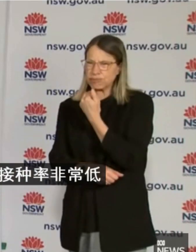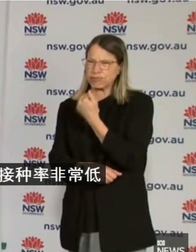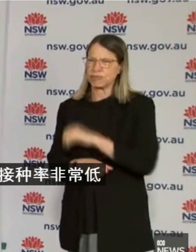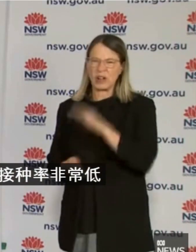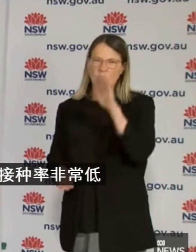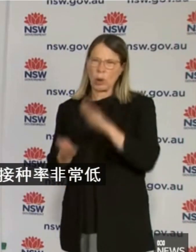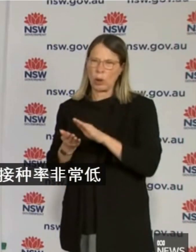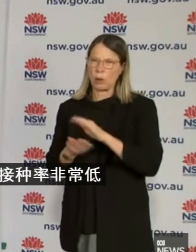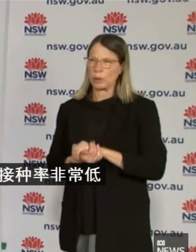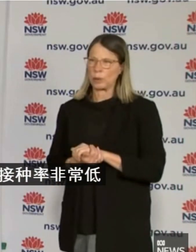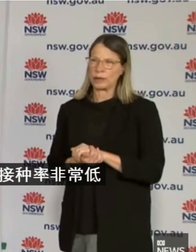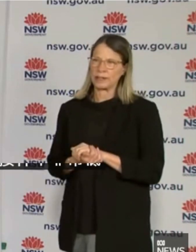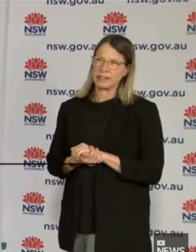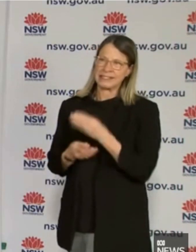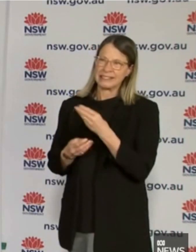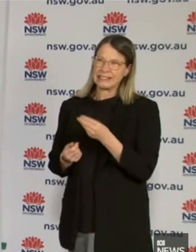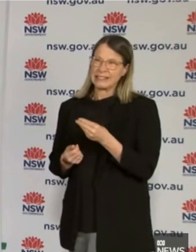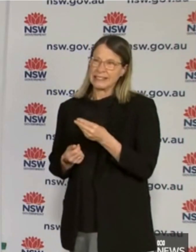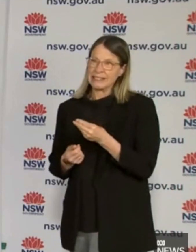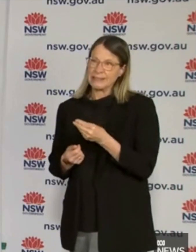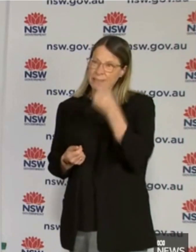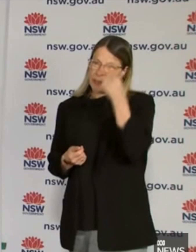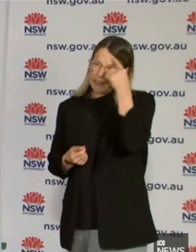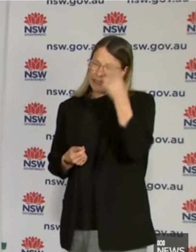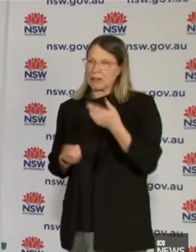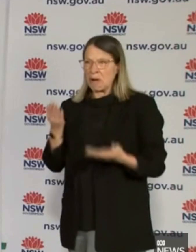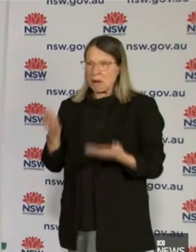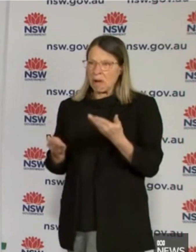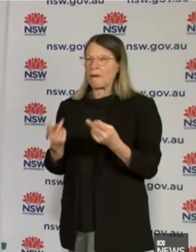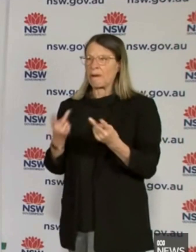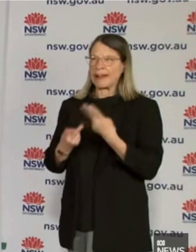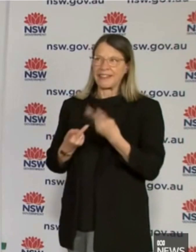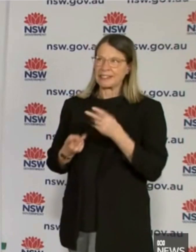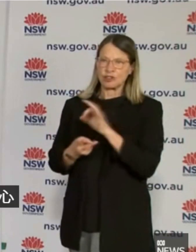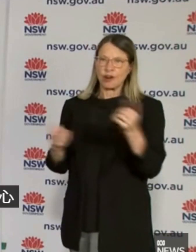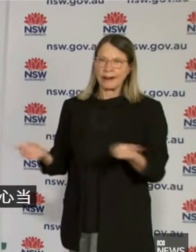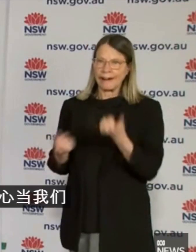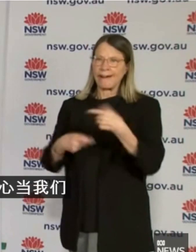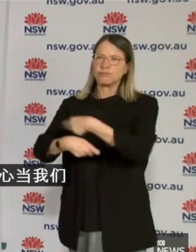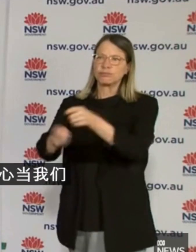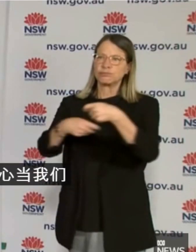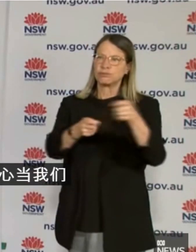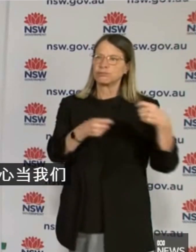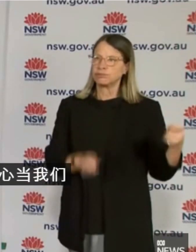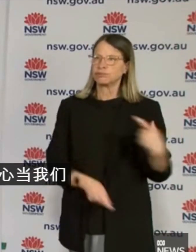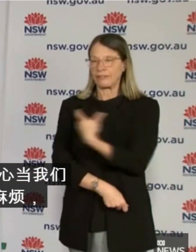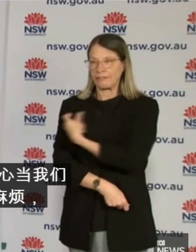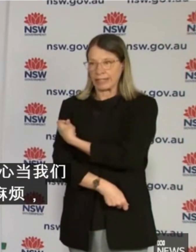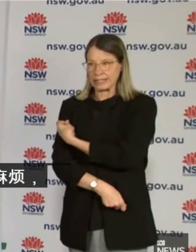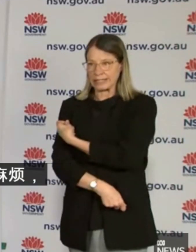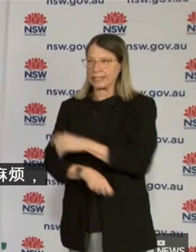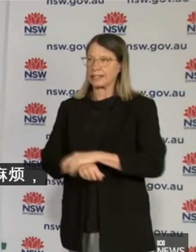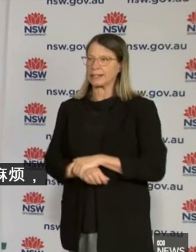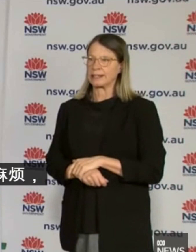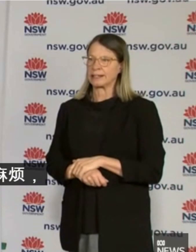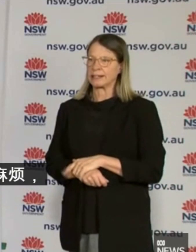another, they believe it's supply mostly rather than hesitancy. A lot of them are very concerned. When we get 70%, we're allowed to travel, that they're